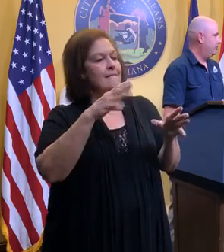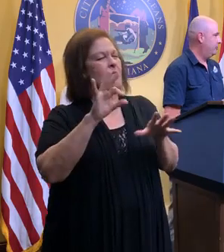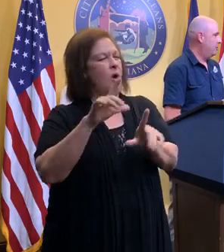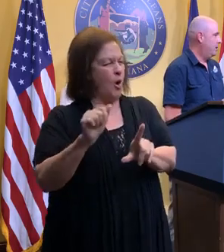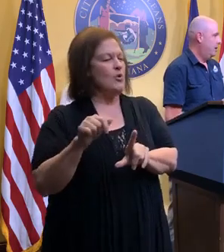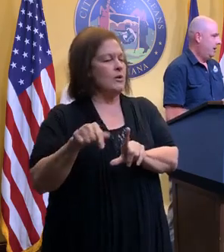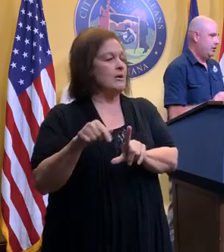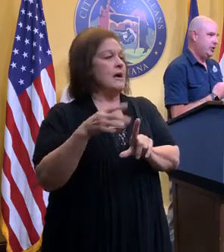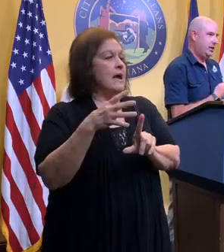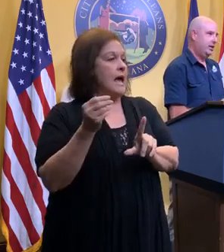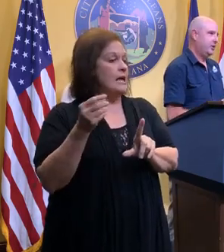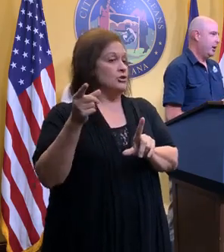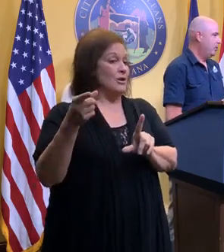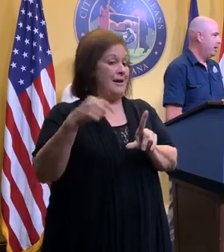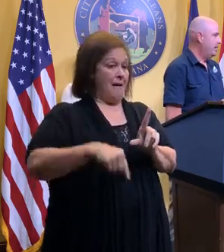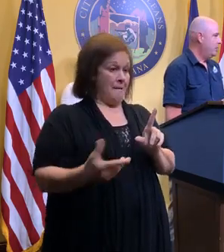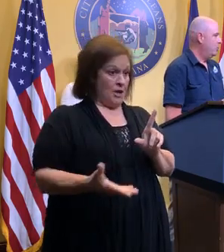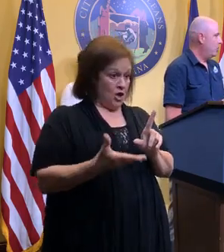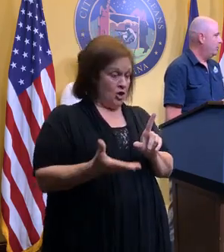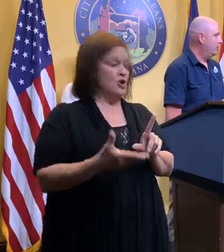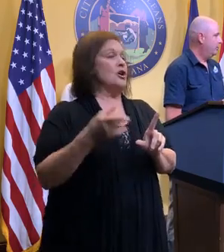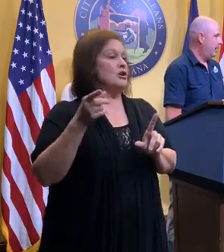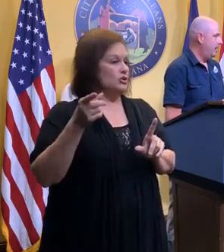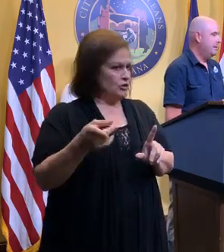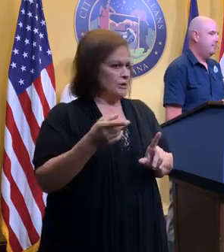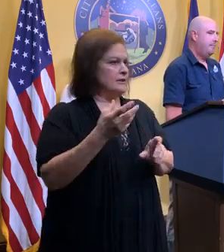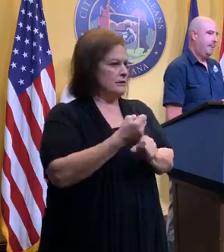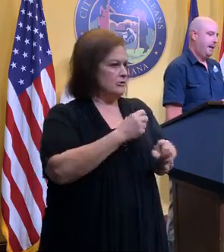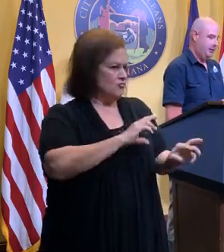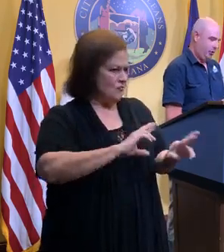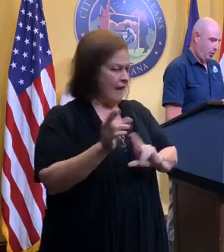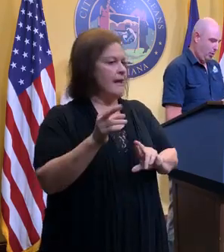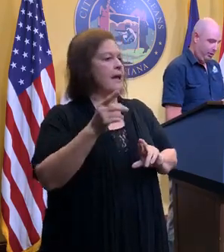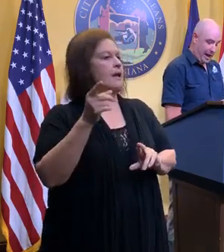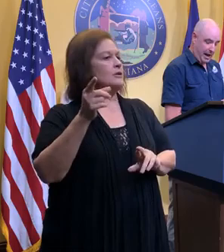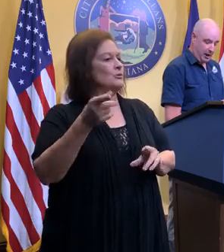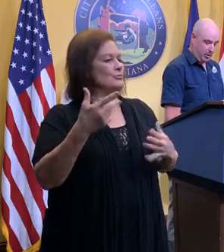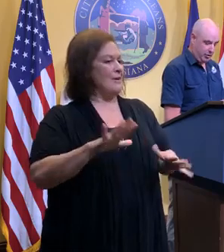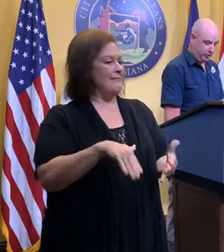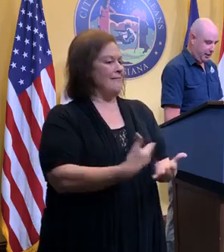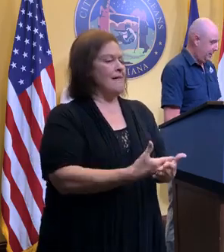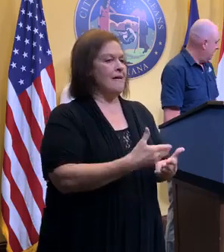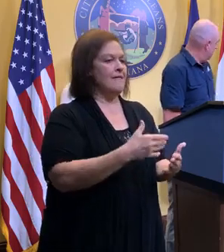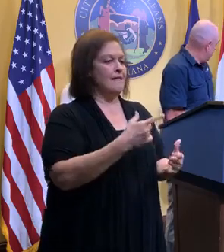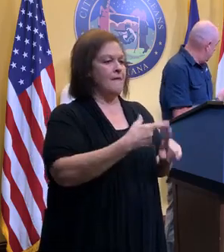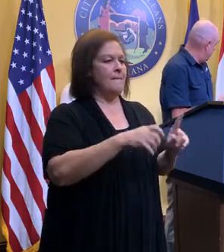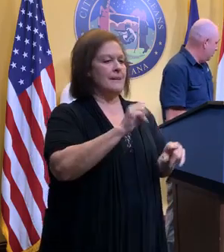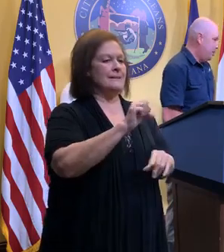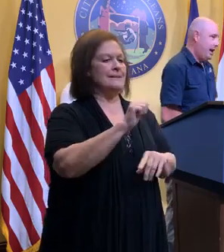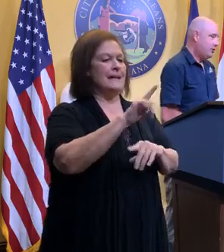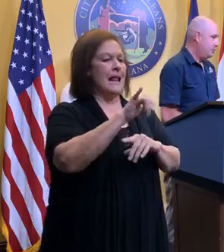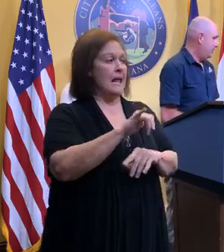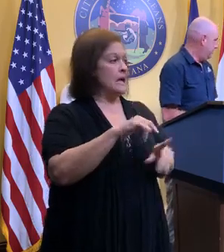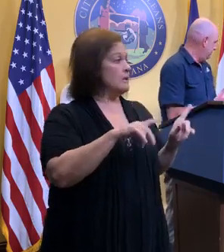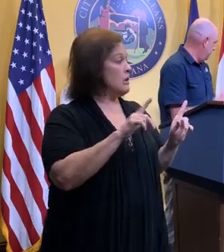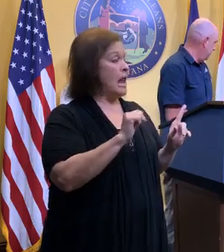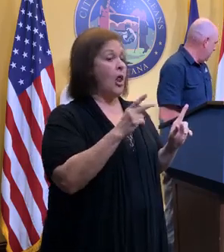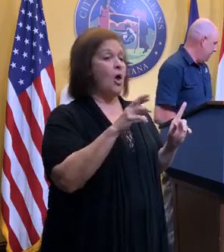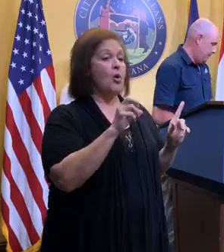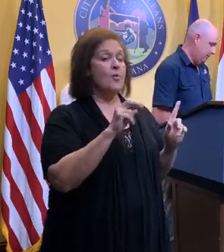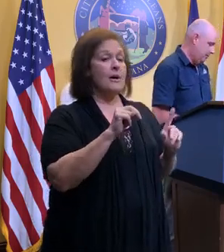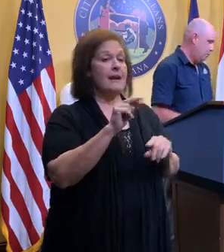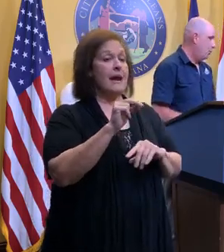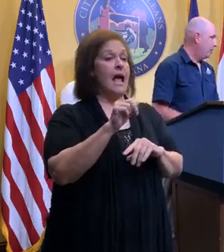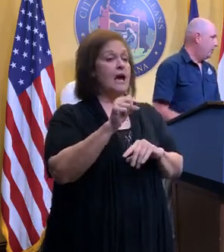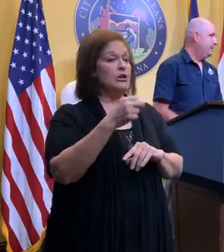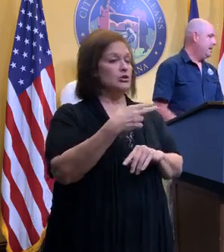other hurricanes. So she hit the ground running here in New Orleans with Sally. And so with that, I would just say, Lauren Nash, please, you